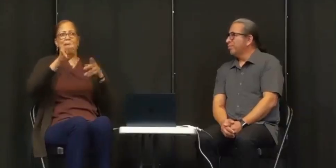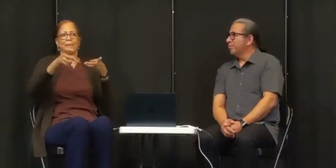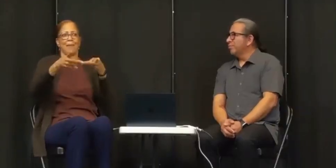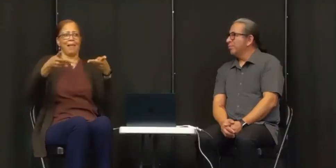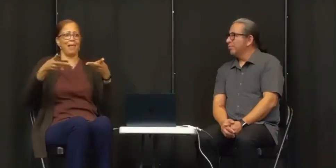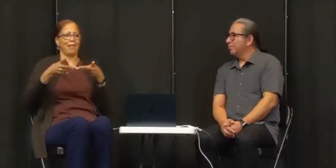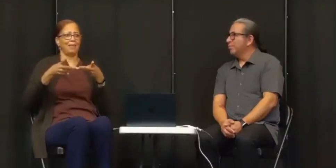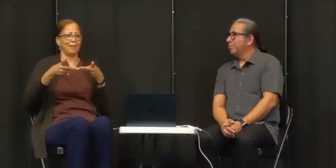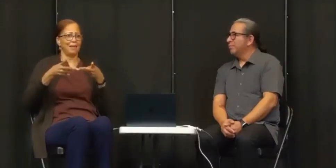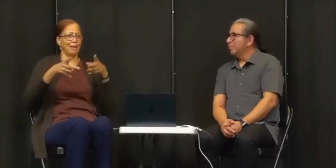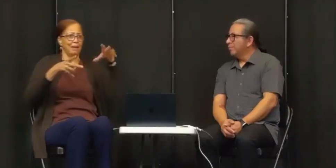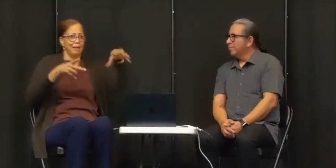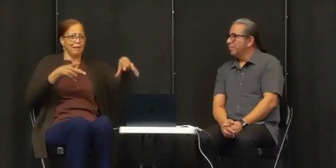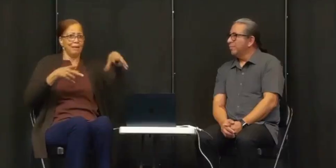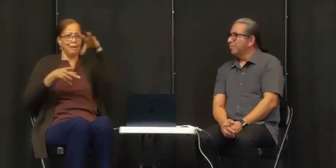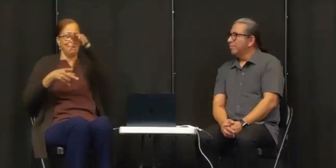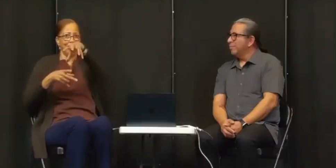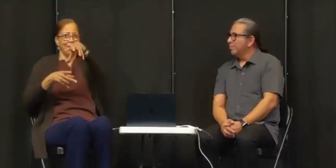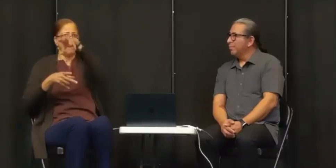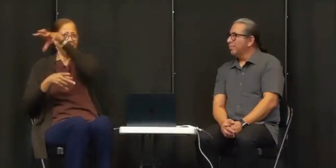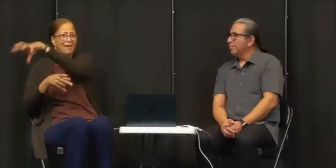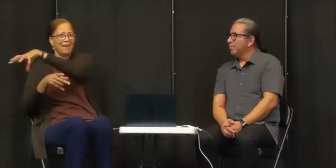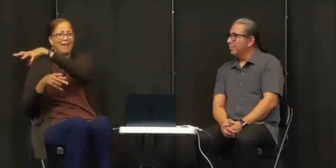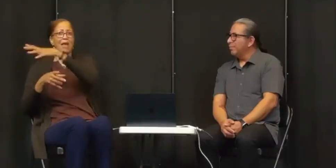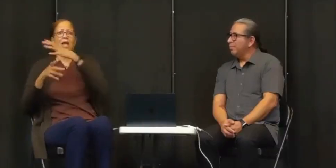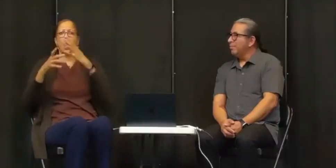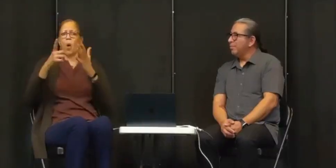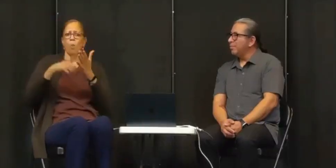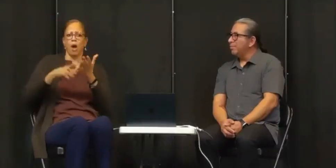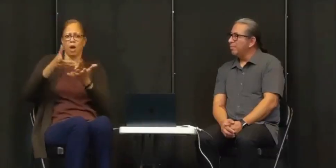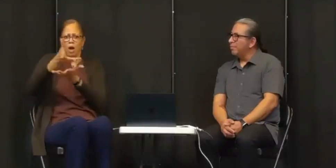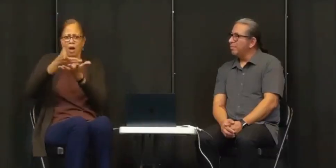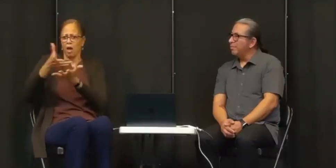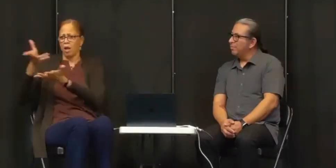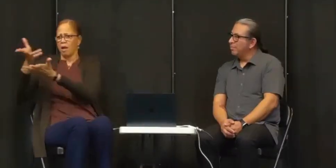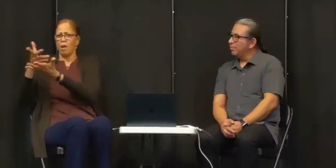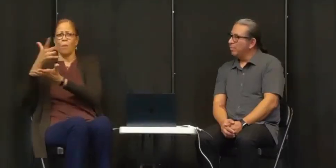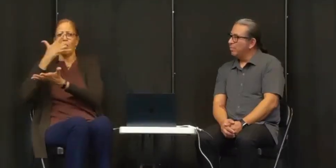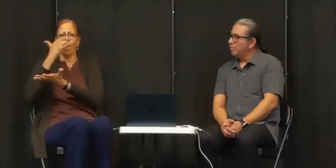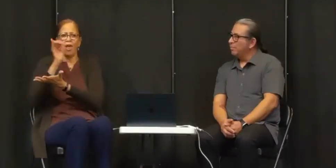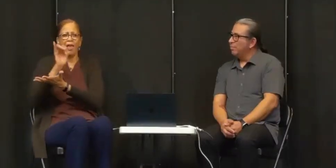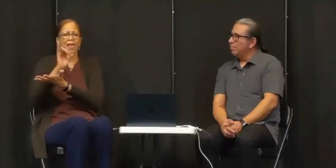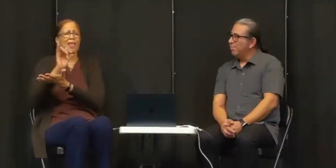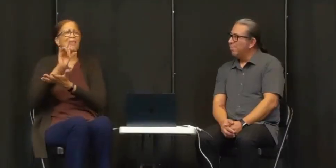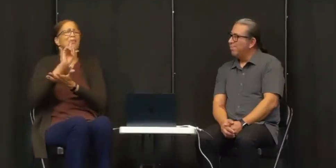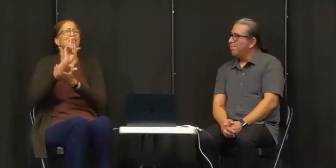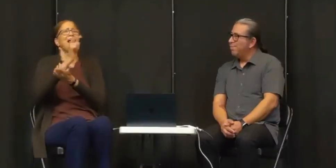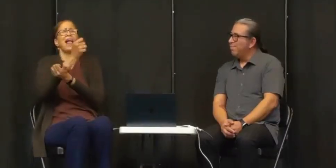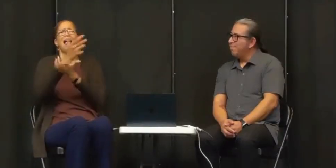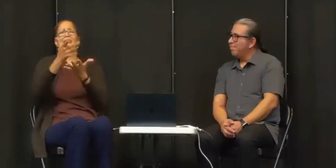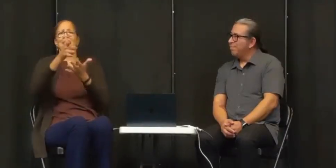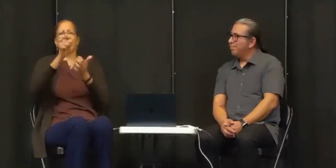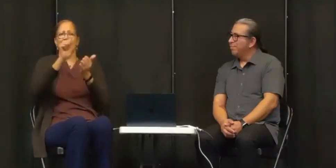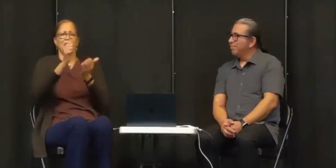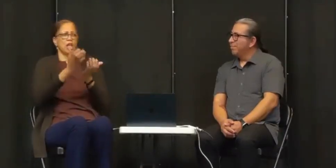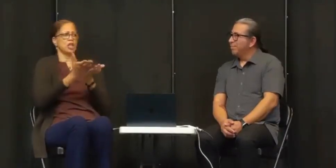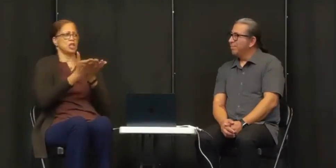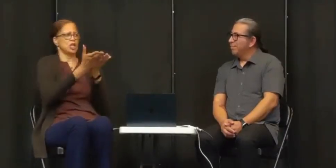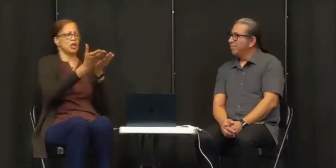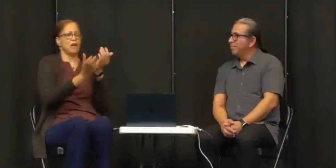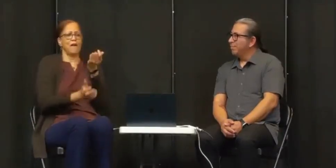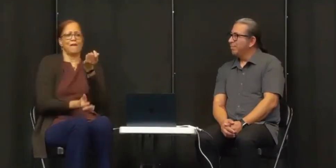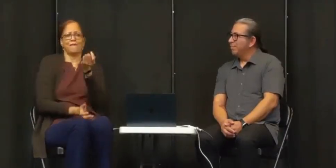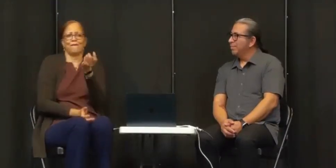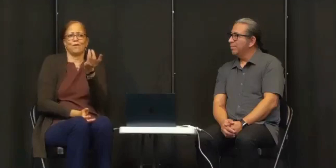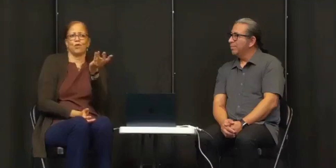small parts of the family. Maybe, you know, parts of the family kind of group up within one space. You know what your